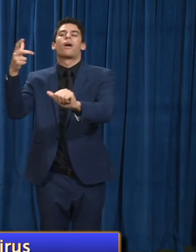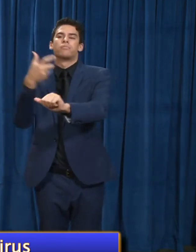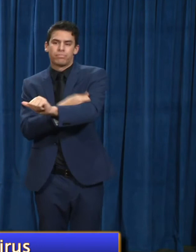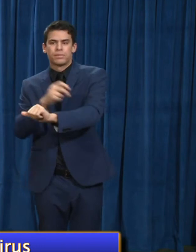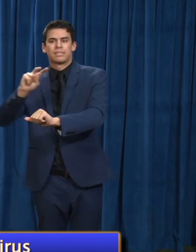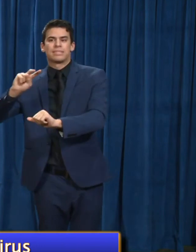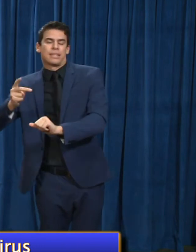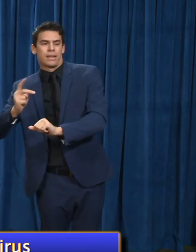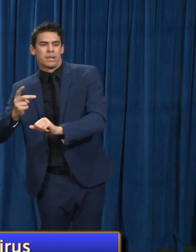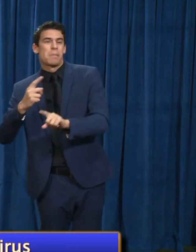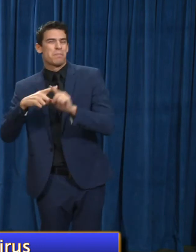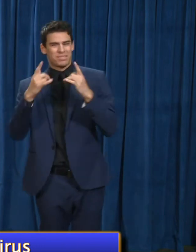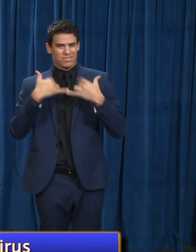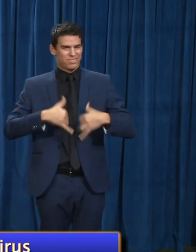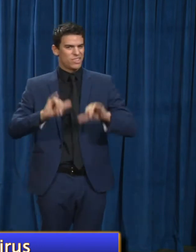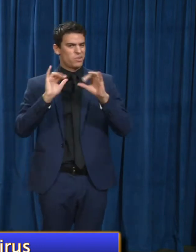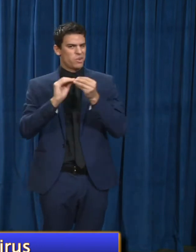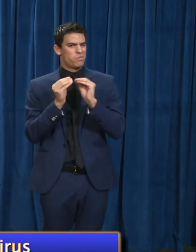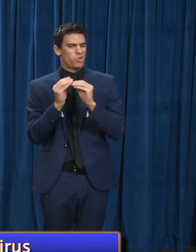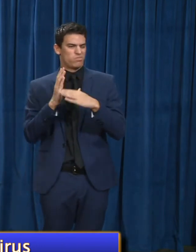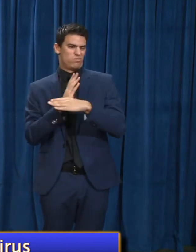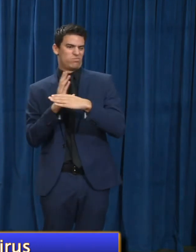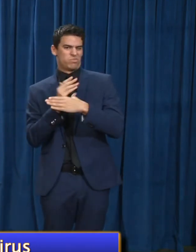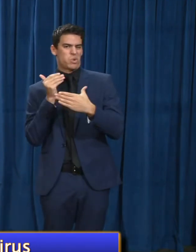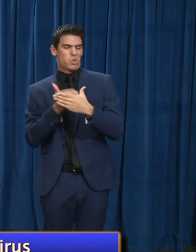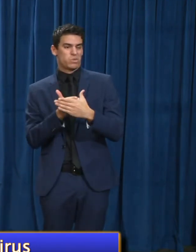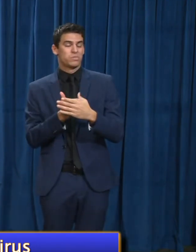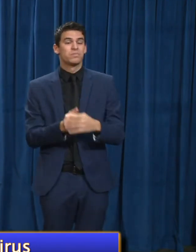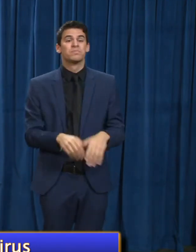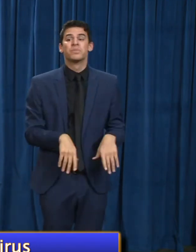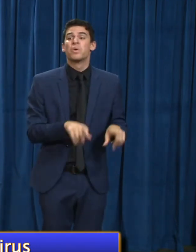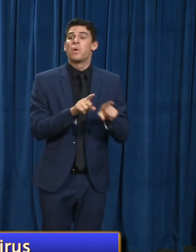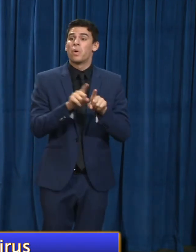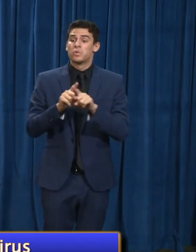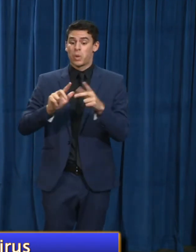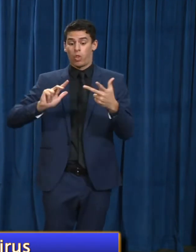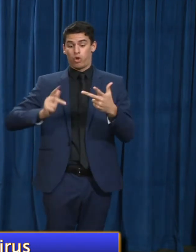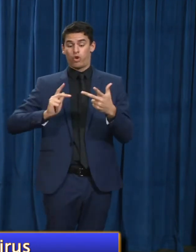very close to that. And residents missing boosters,